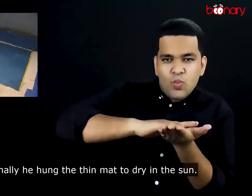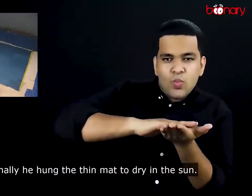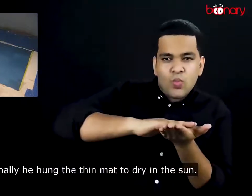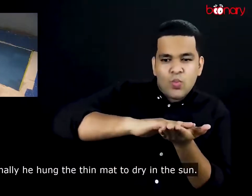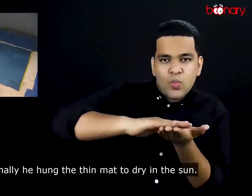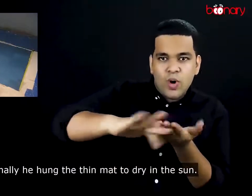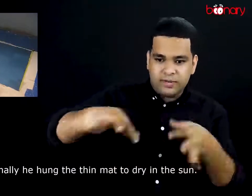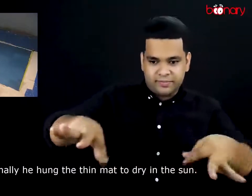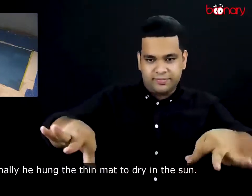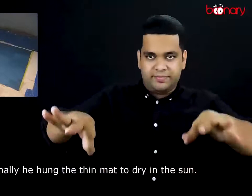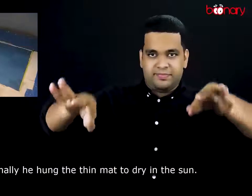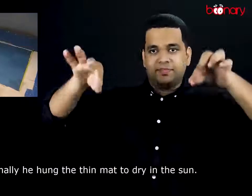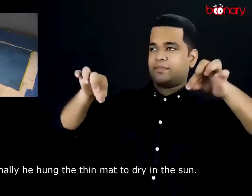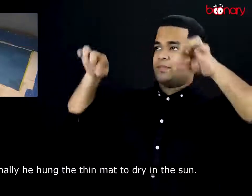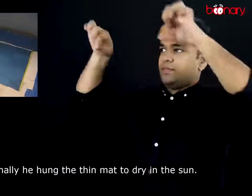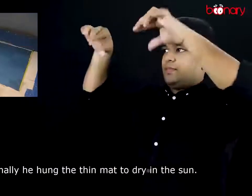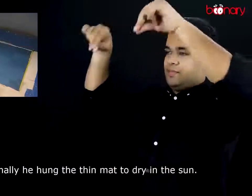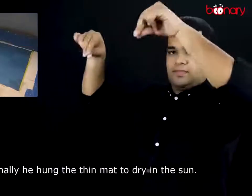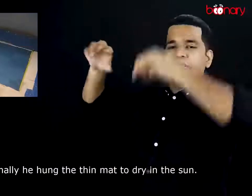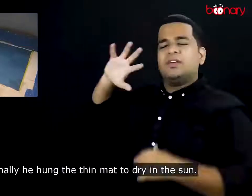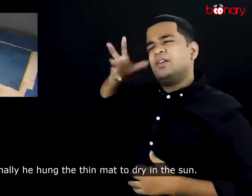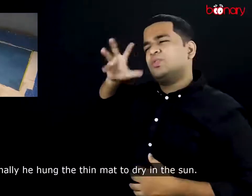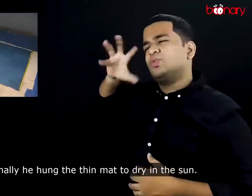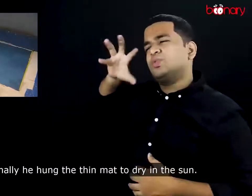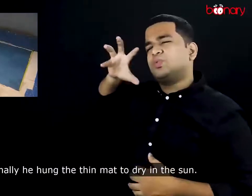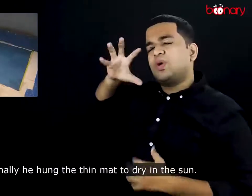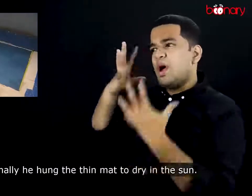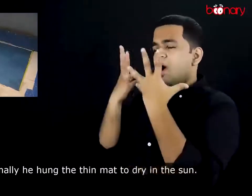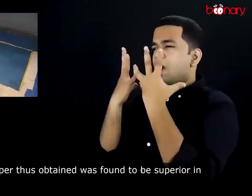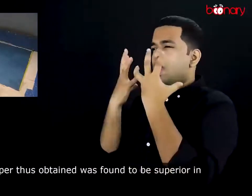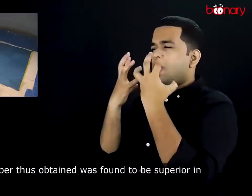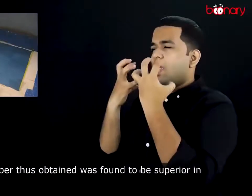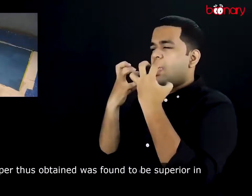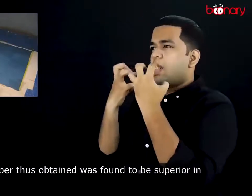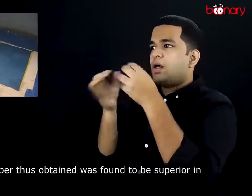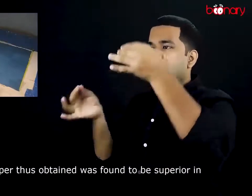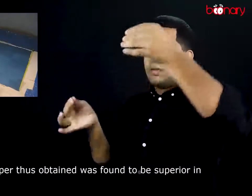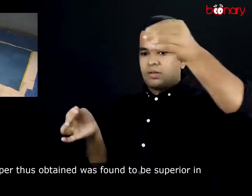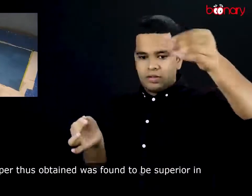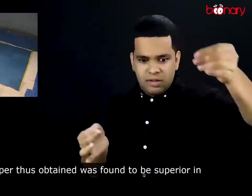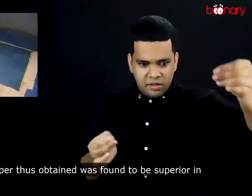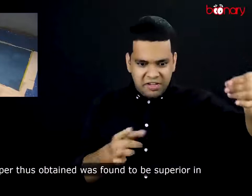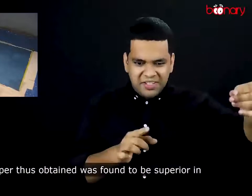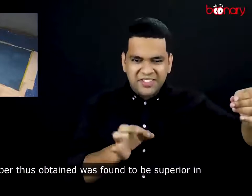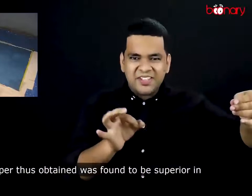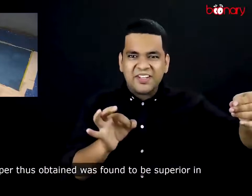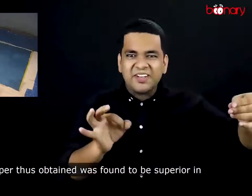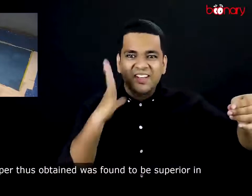finally, he hung the thin mat to dry in the sun. The paper thus obtained was found to